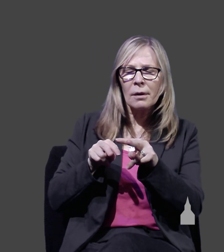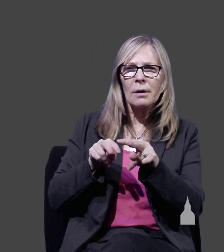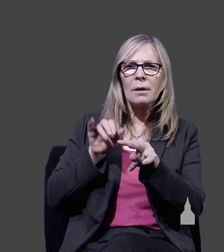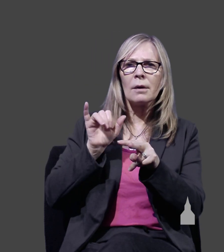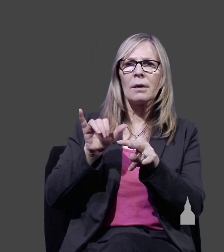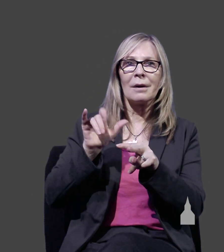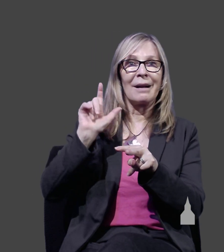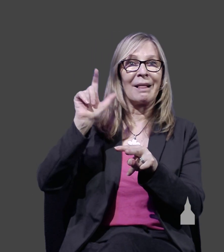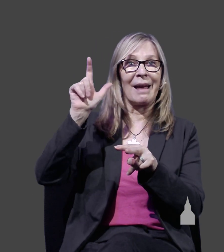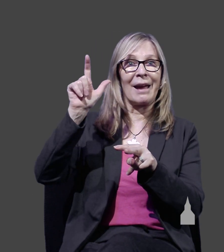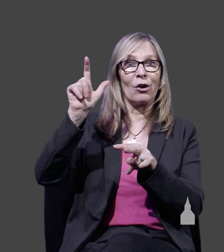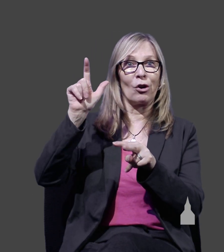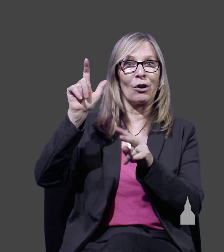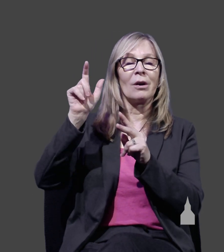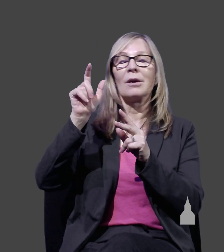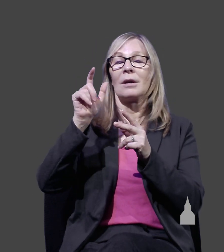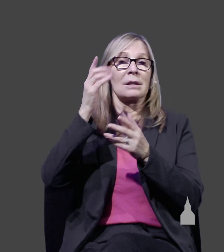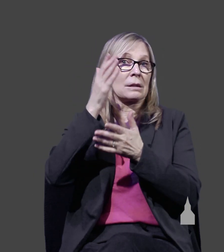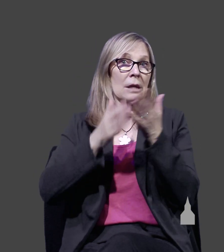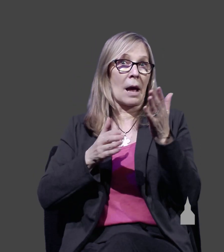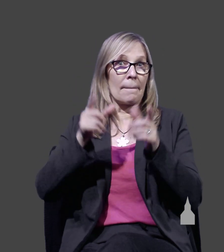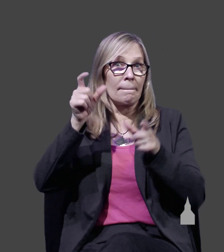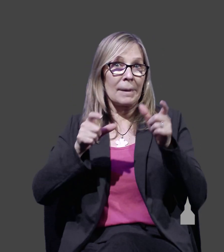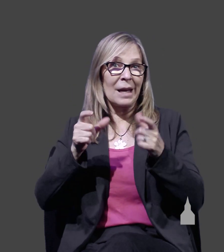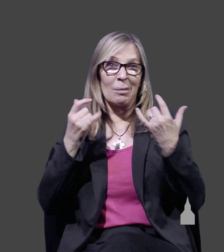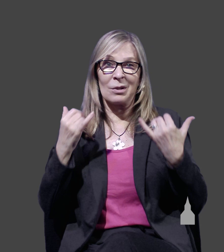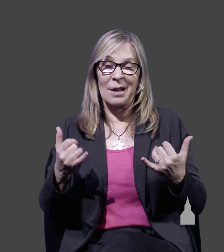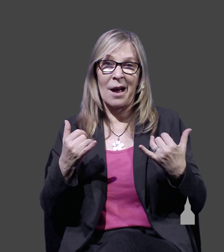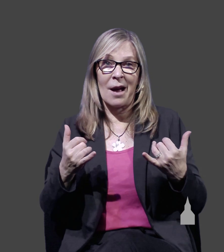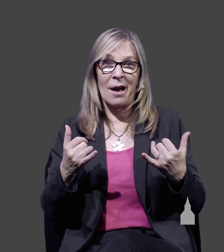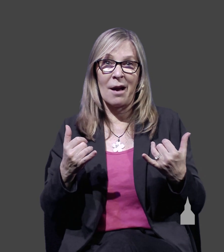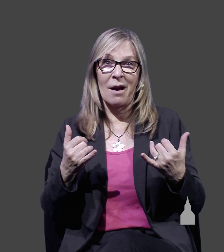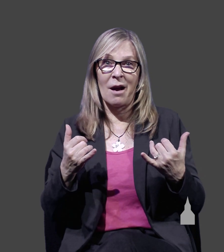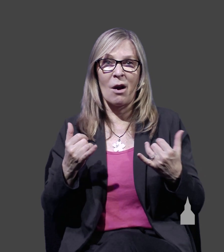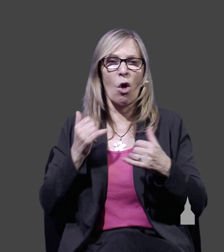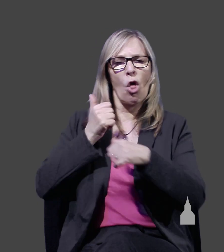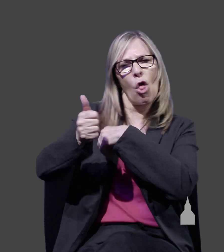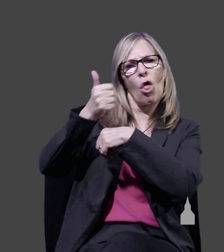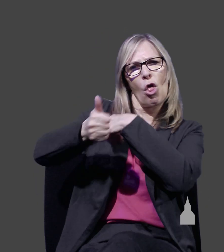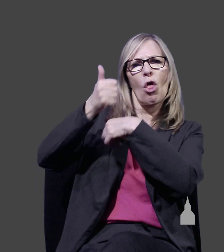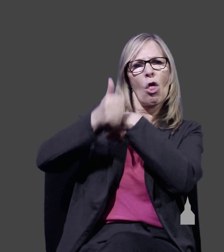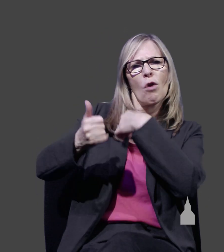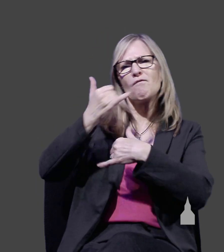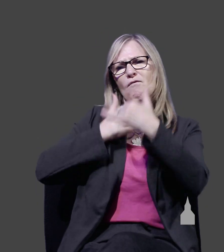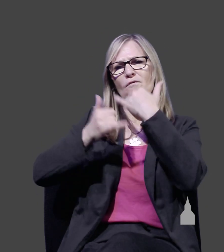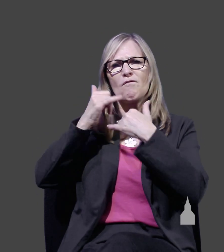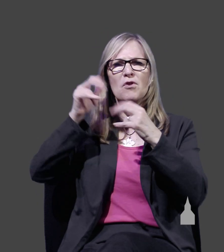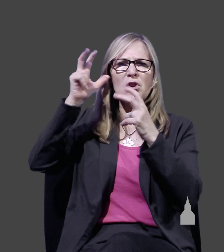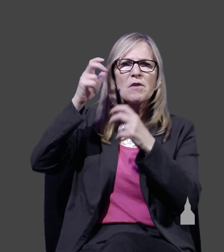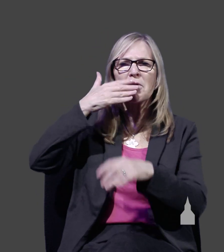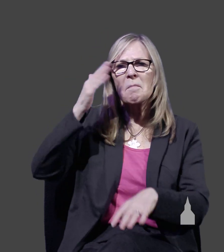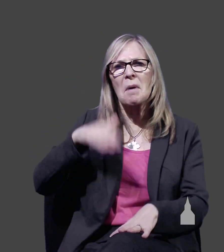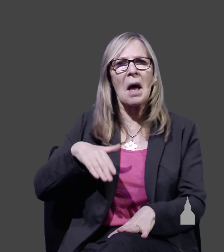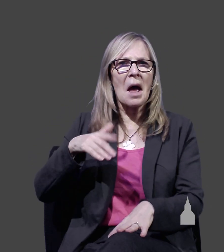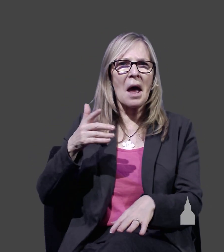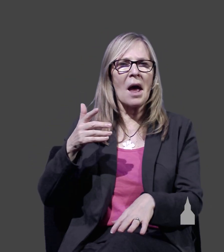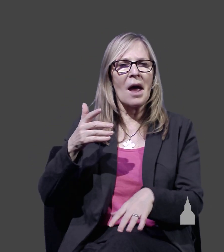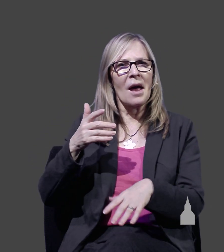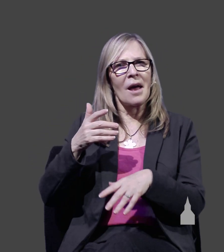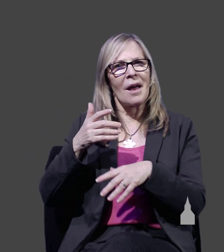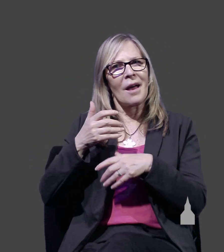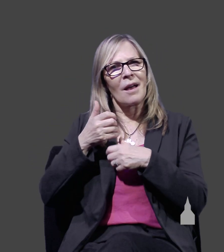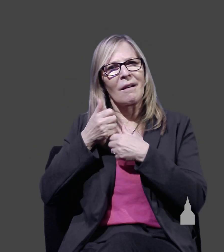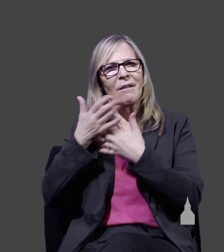in the day of visitation. In other words, some people who now are accusing us of all kinds of evil, who calls us